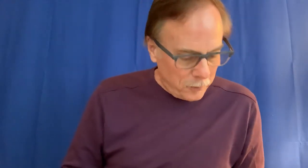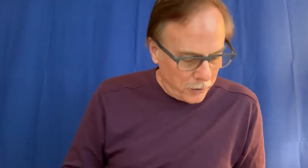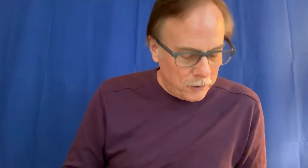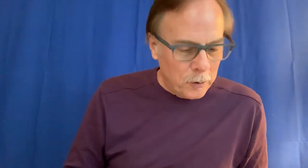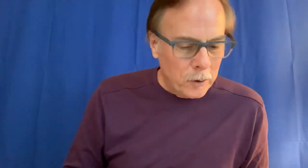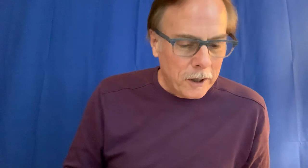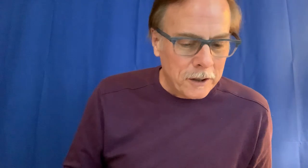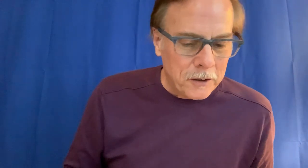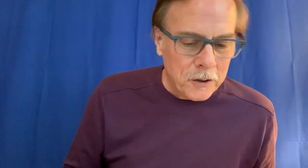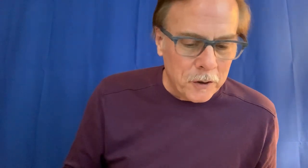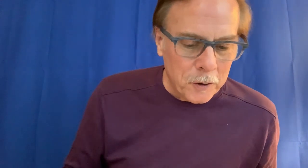Page